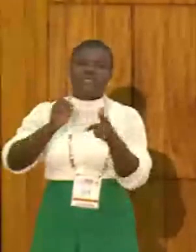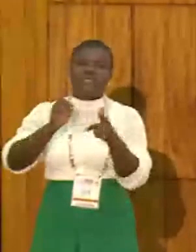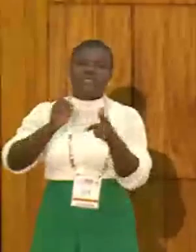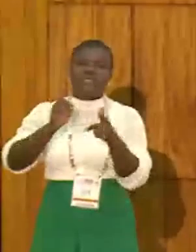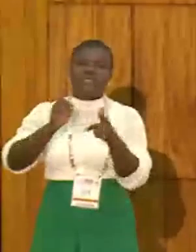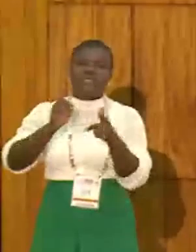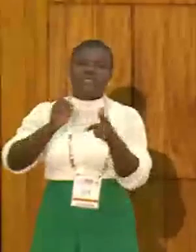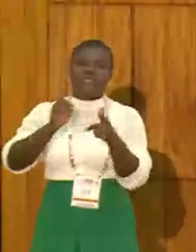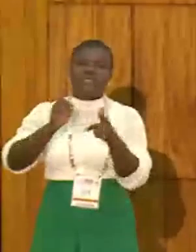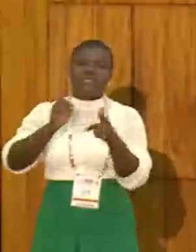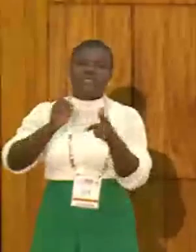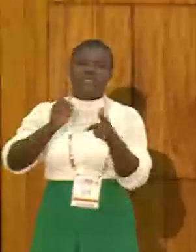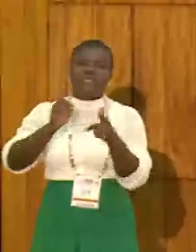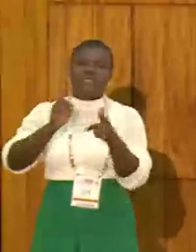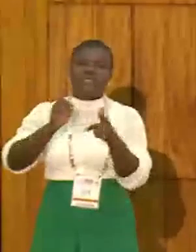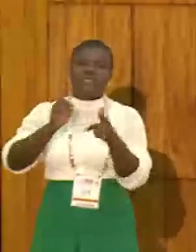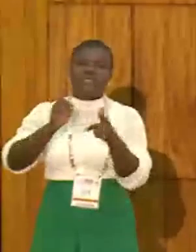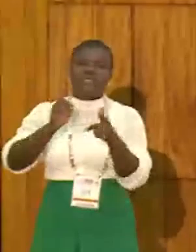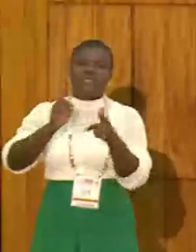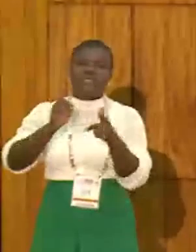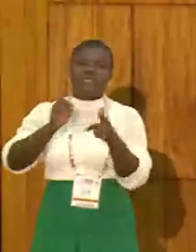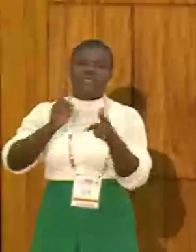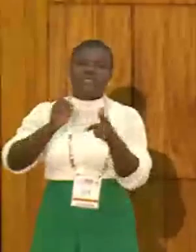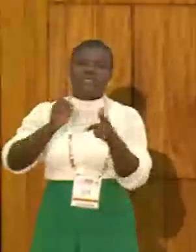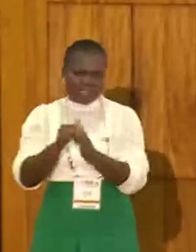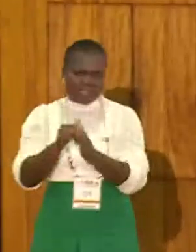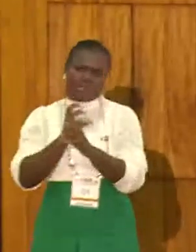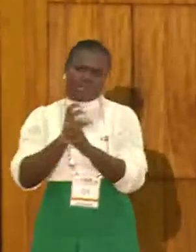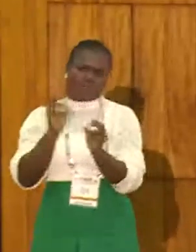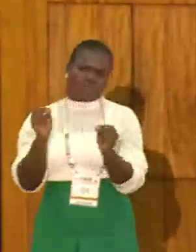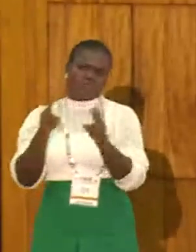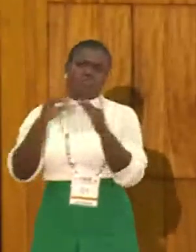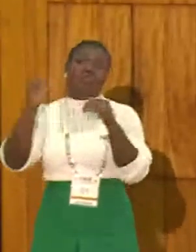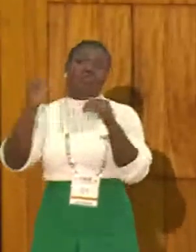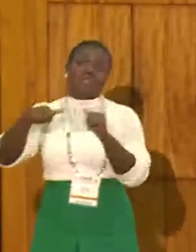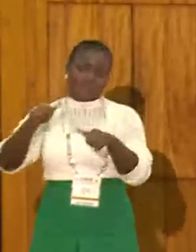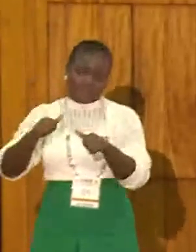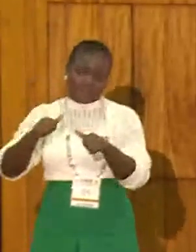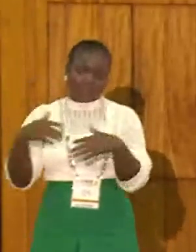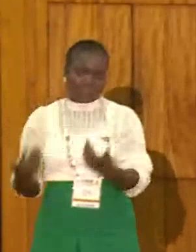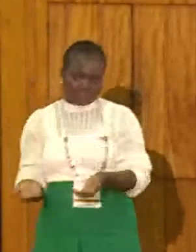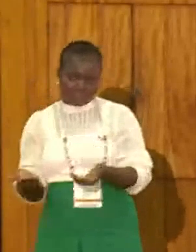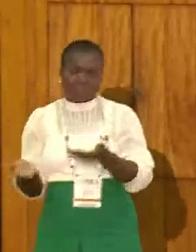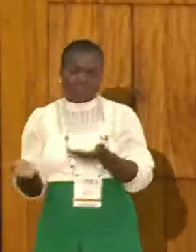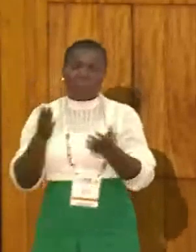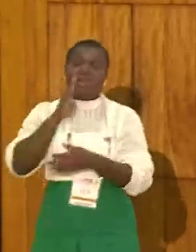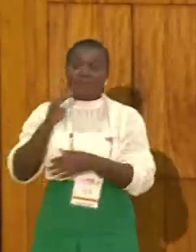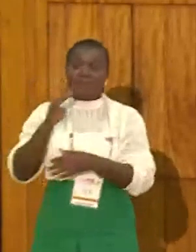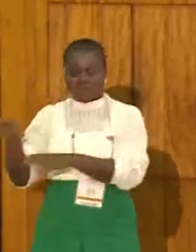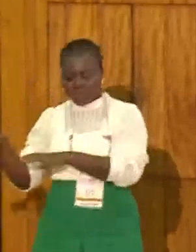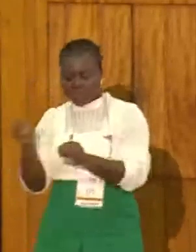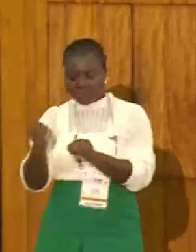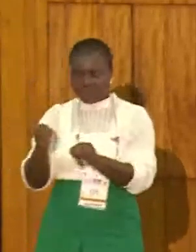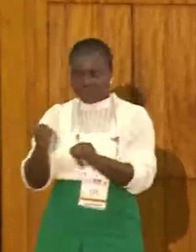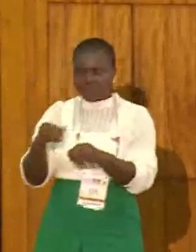would say not every facility offers transportation reimbursement. So yes, while they might want to move between facilities